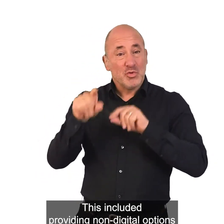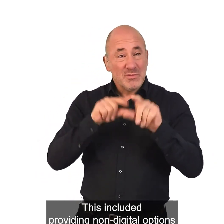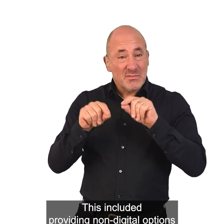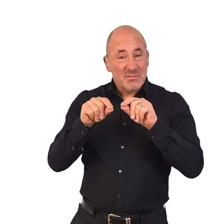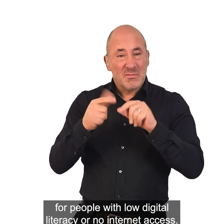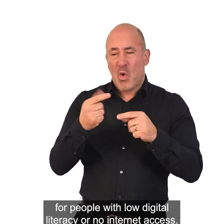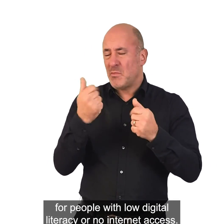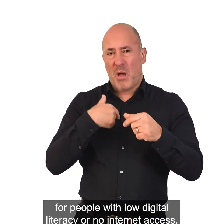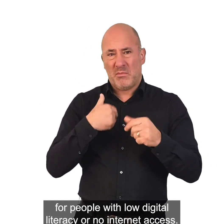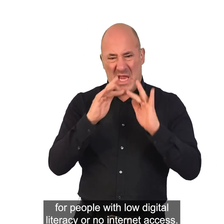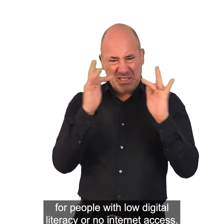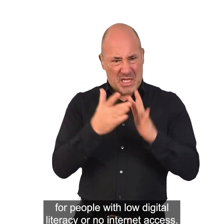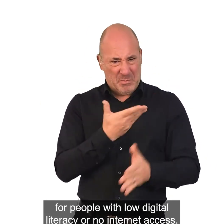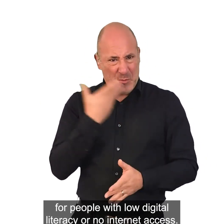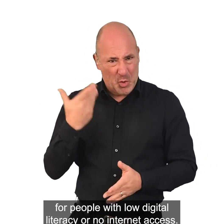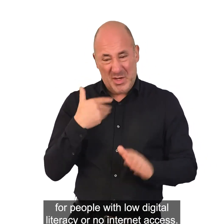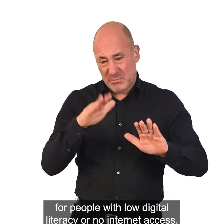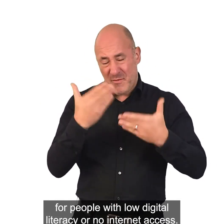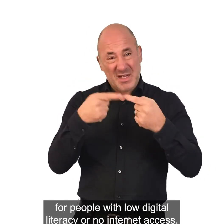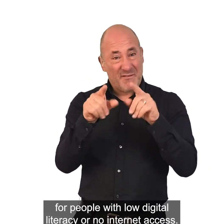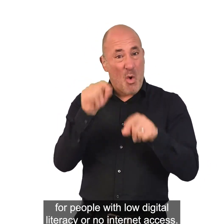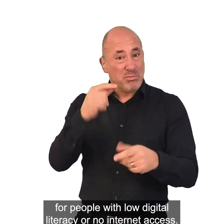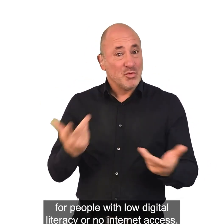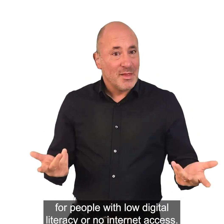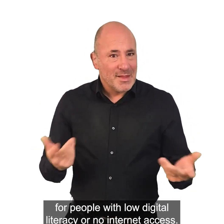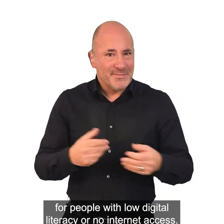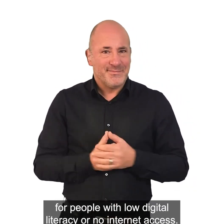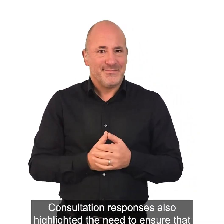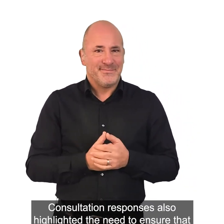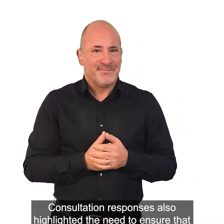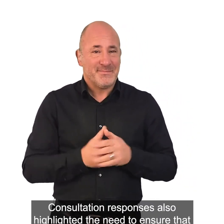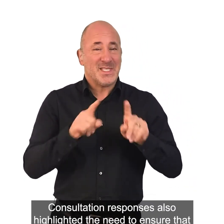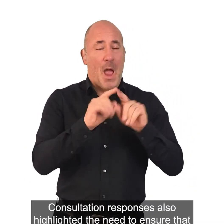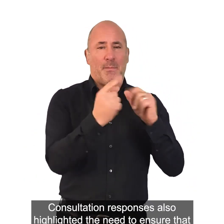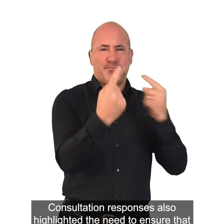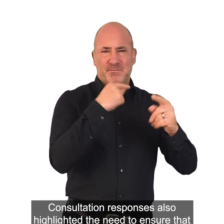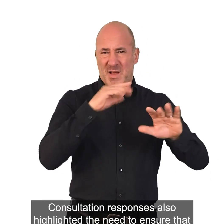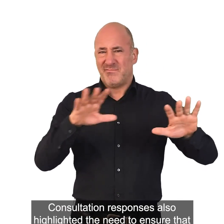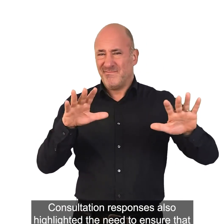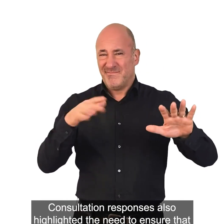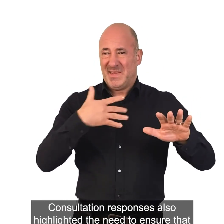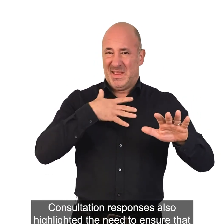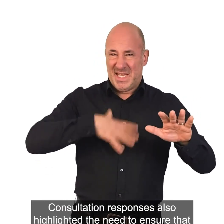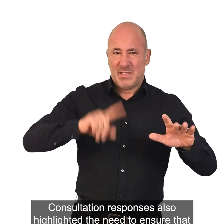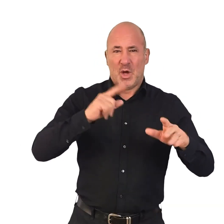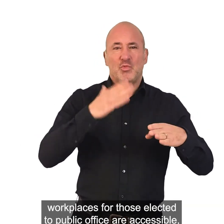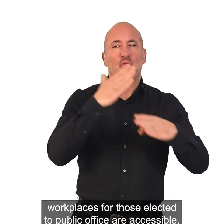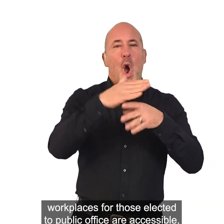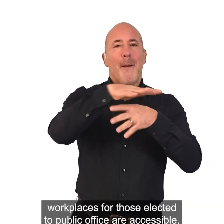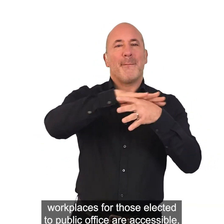for people with low digital literacy or no internet access. Consultation responses also highlighted the need to ensure that workplaces